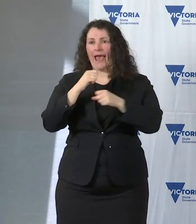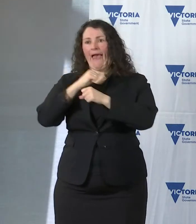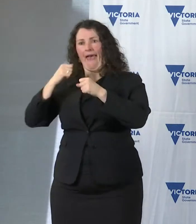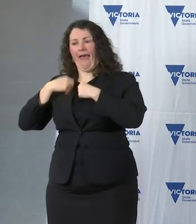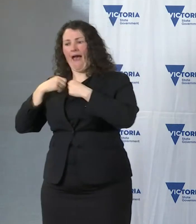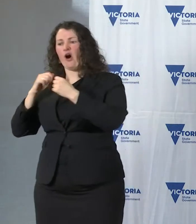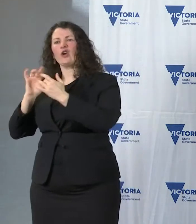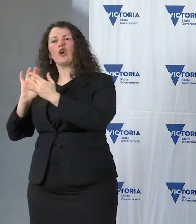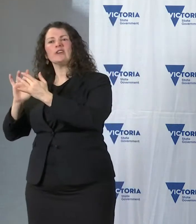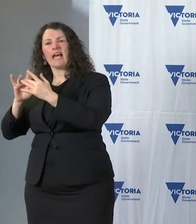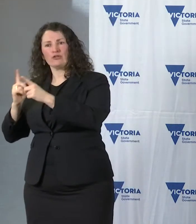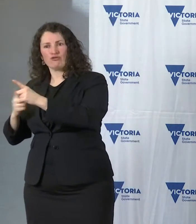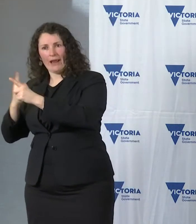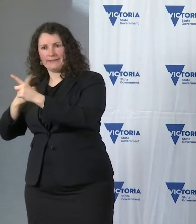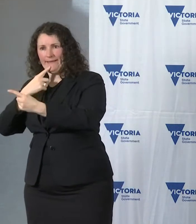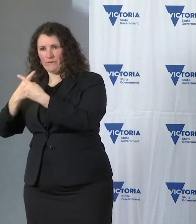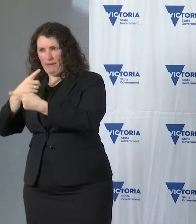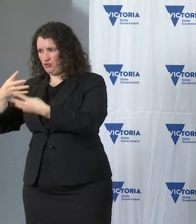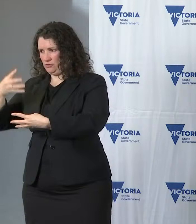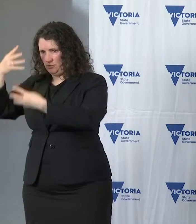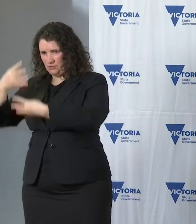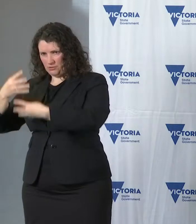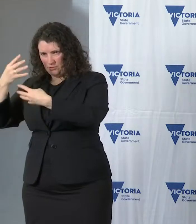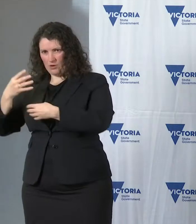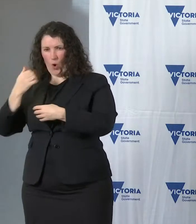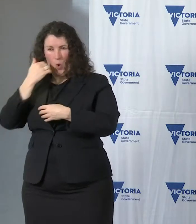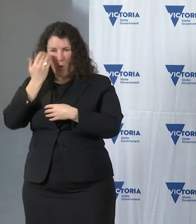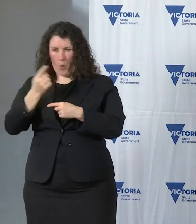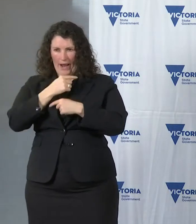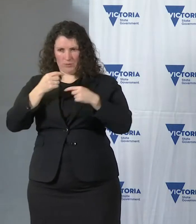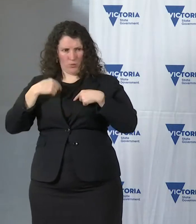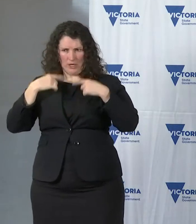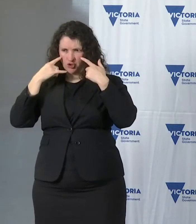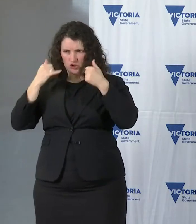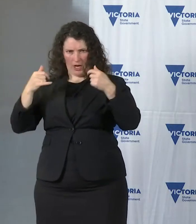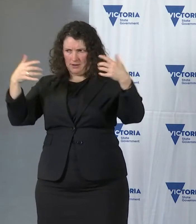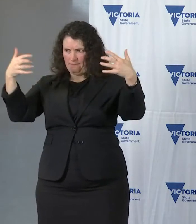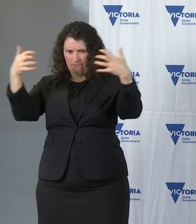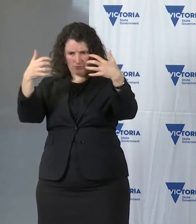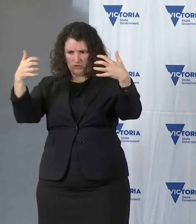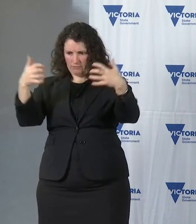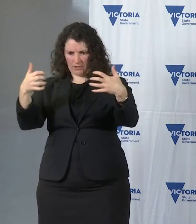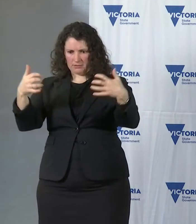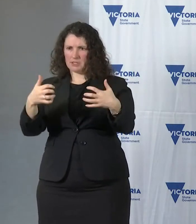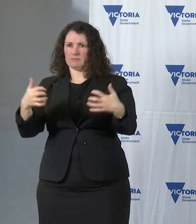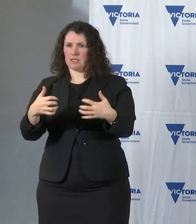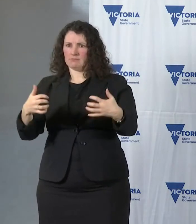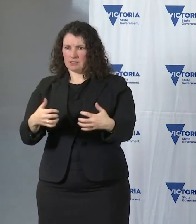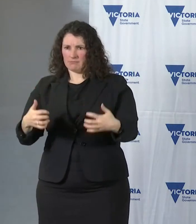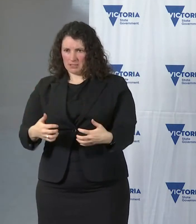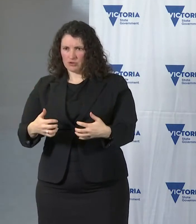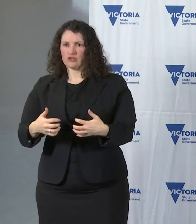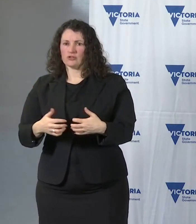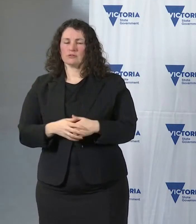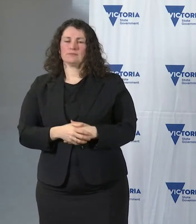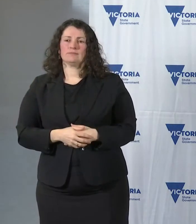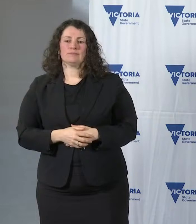do have a manual process in place to make sure we capture everyone as soon as we possibly can. I'm really pleased we were able to